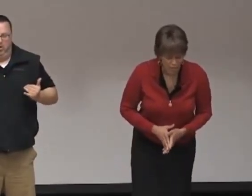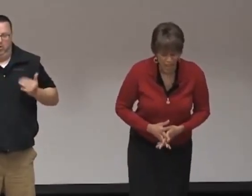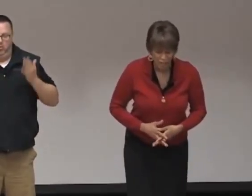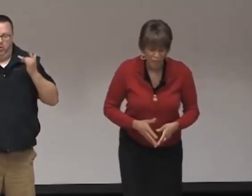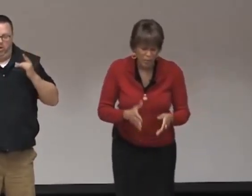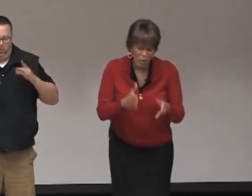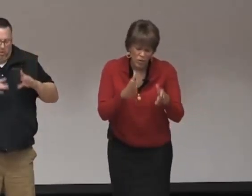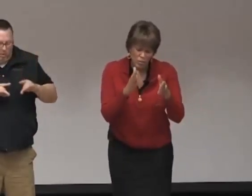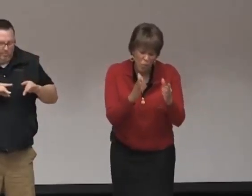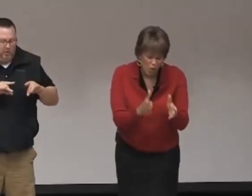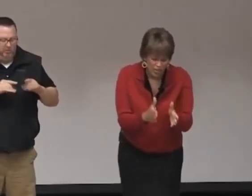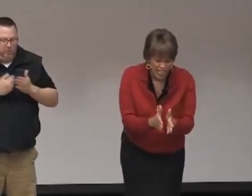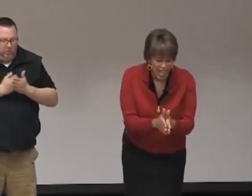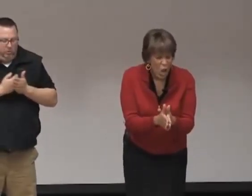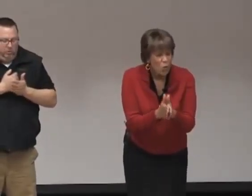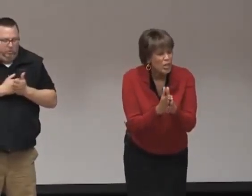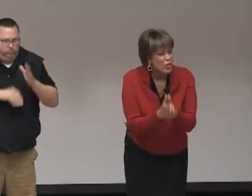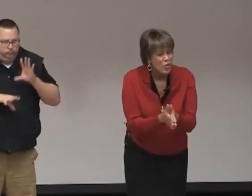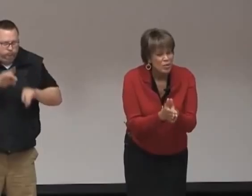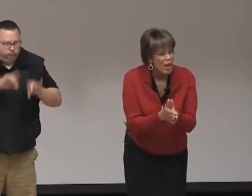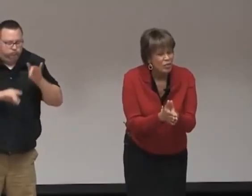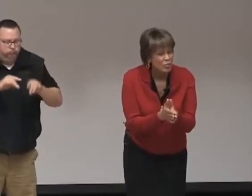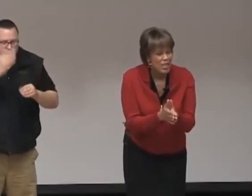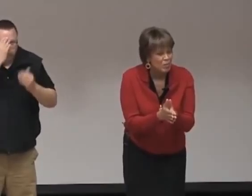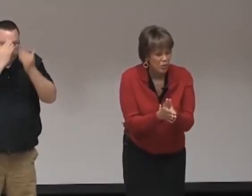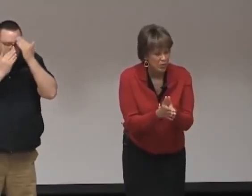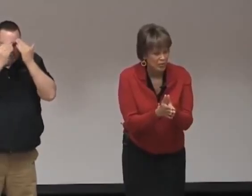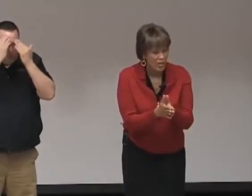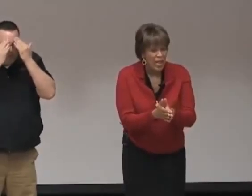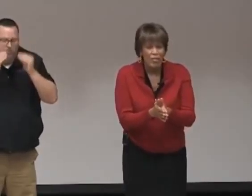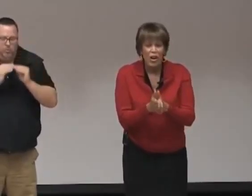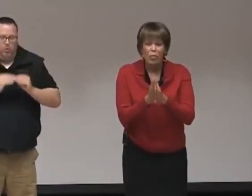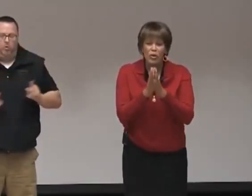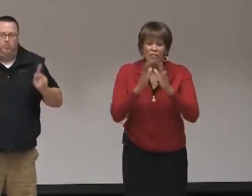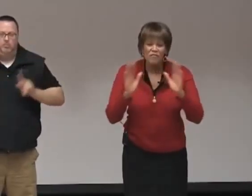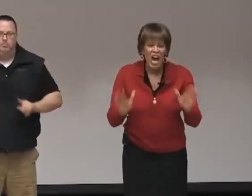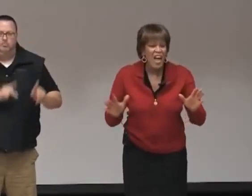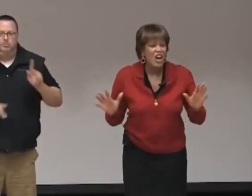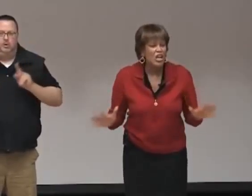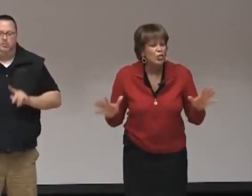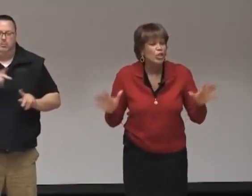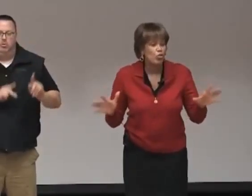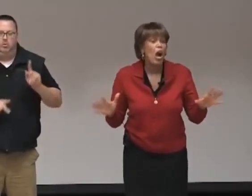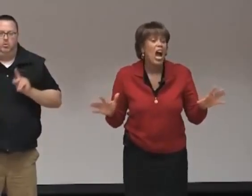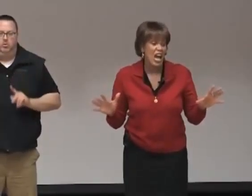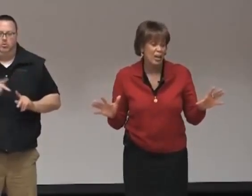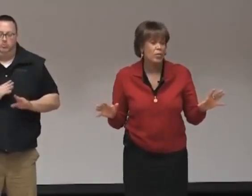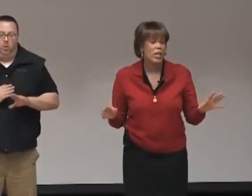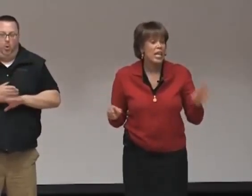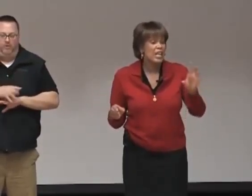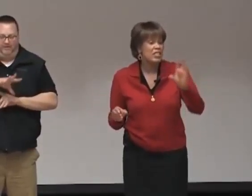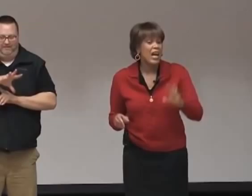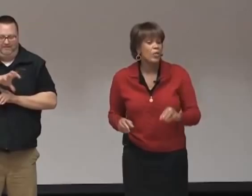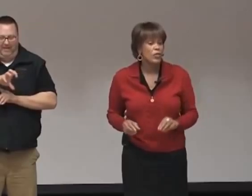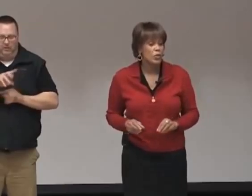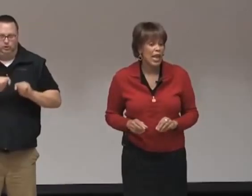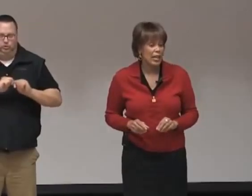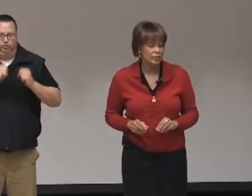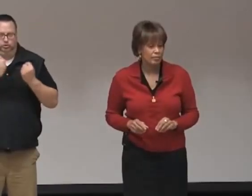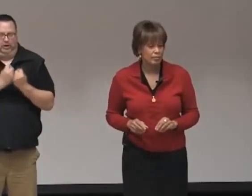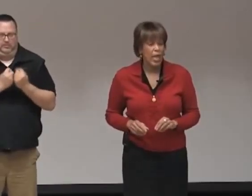more about the conflict, but most importantly, we learned about the people. There are more than 500 tribes in the south